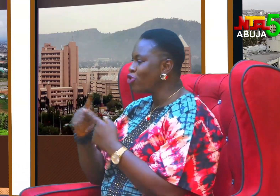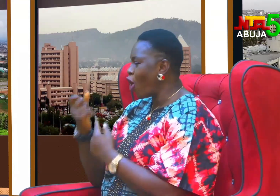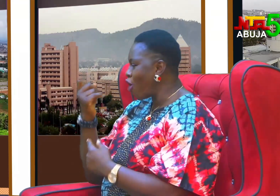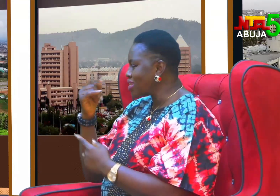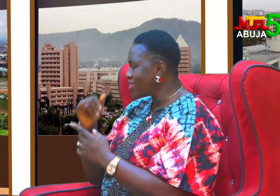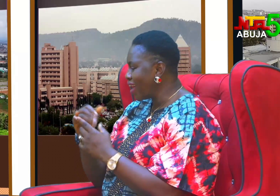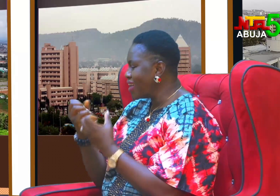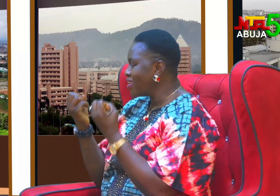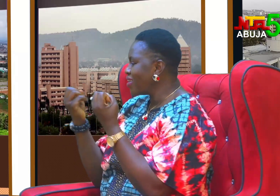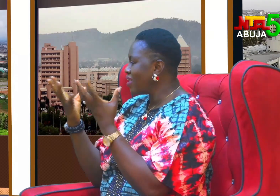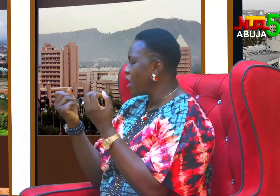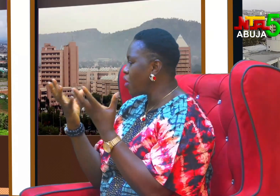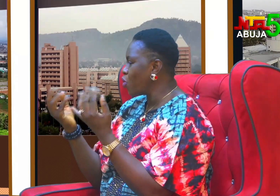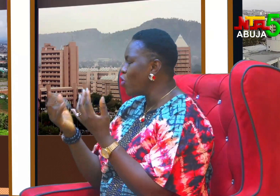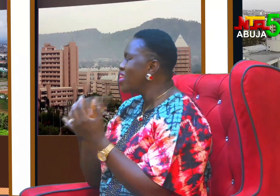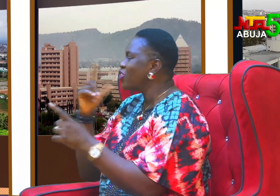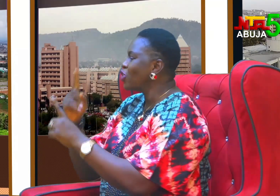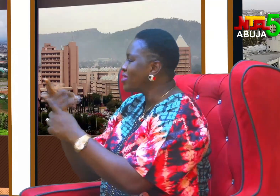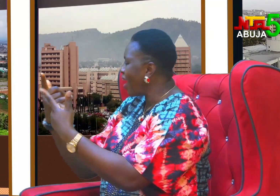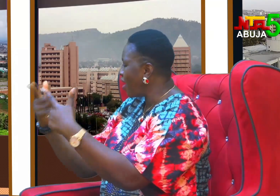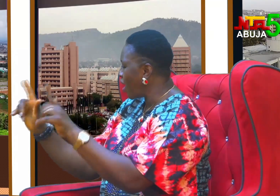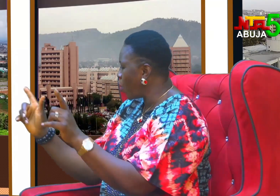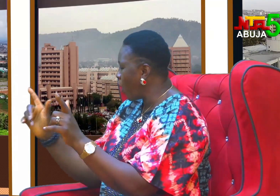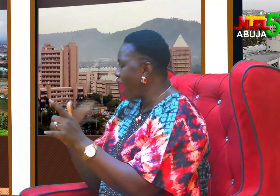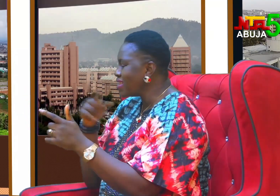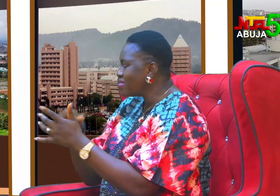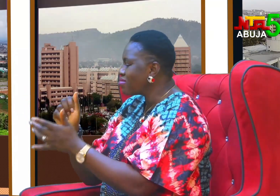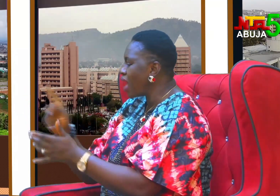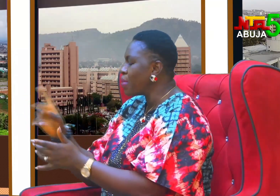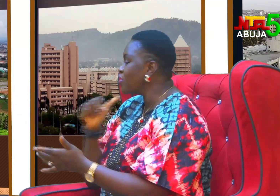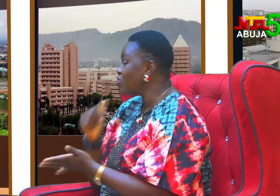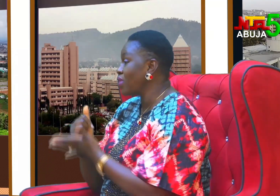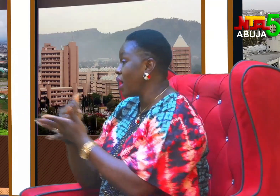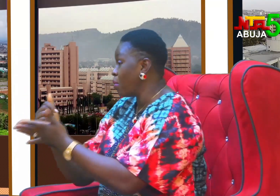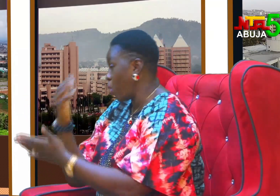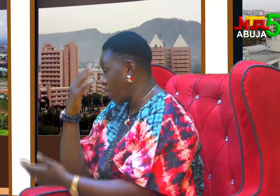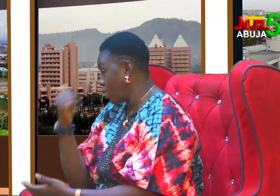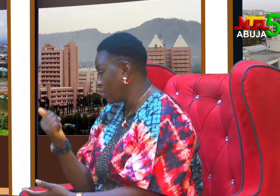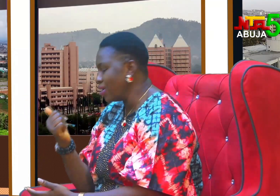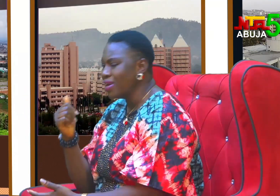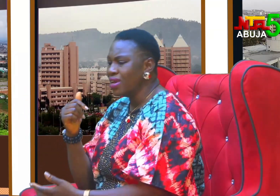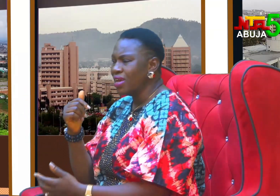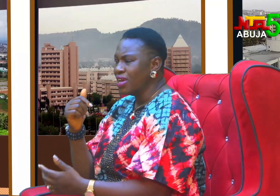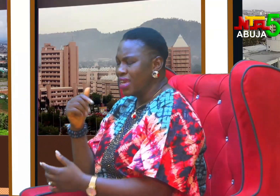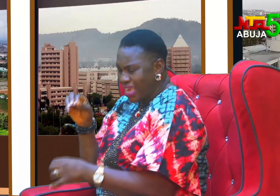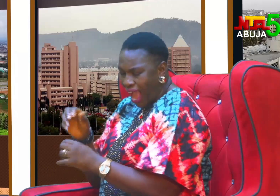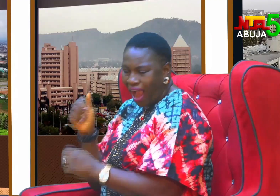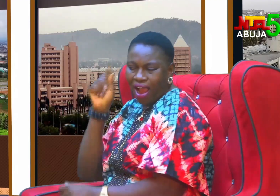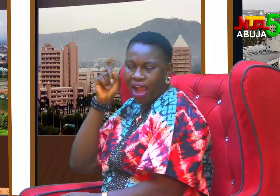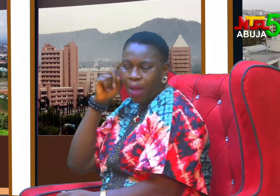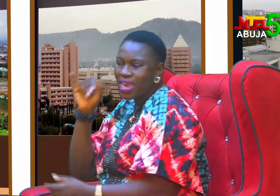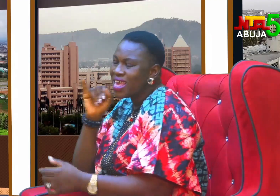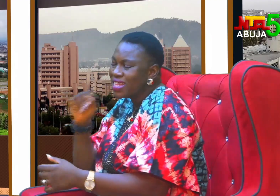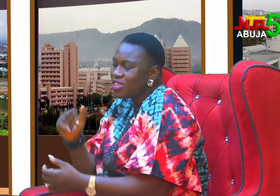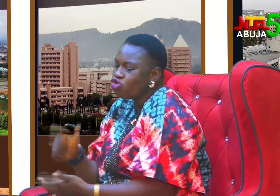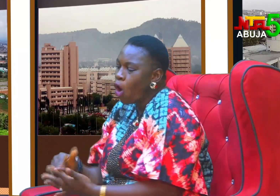most times need to understand that sign language is just like every other language and it needs to be encouraged. The